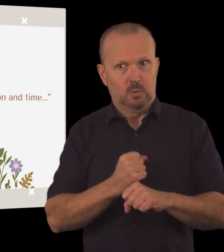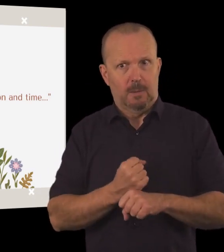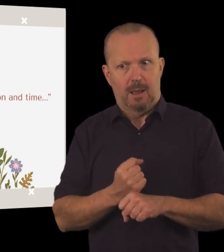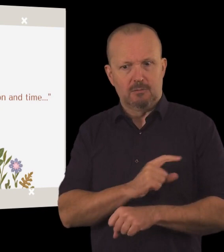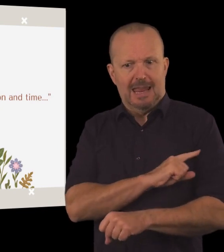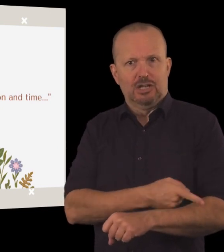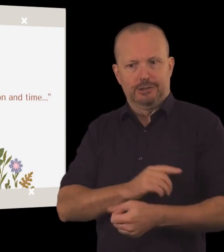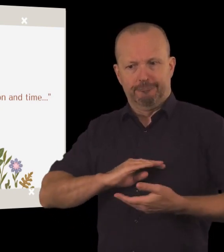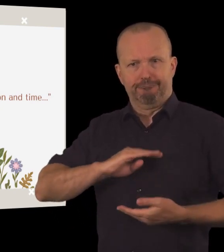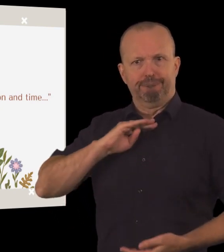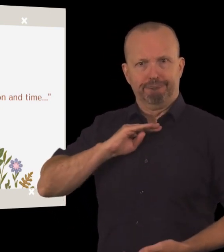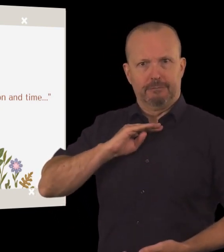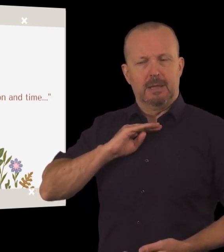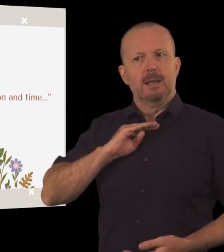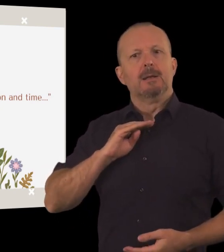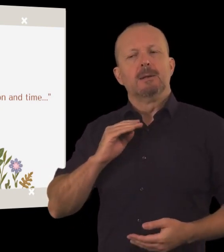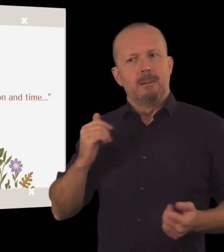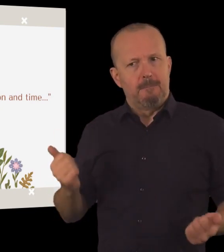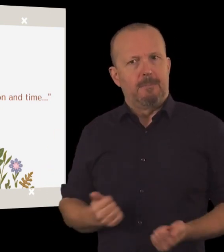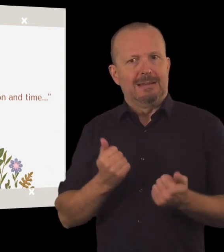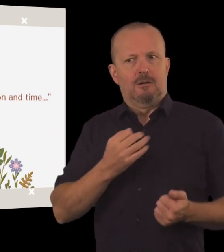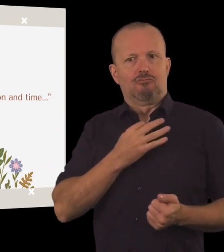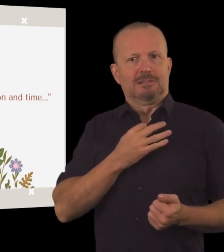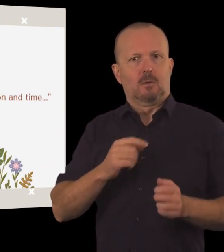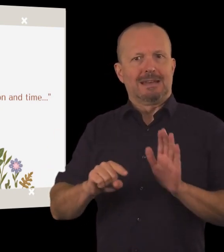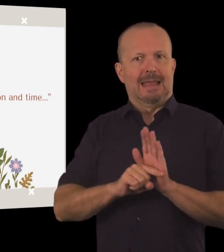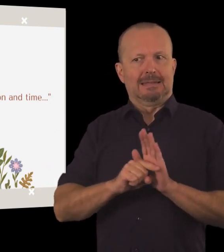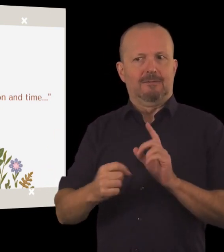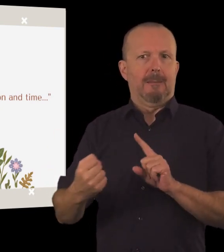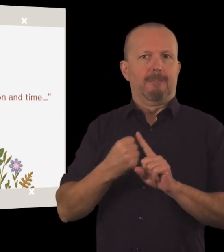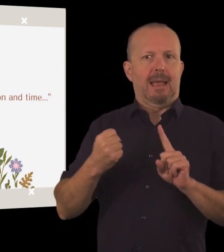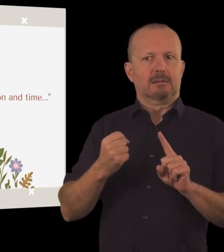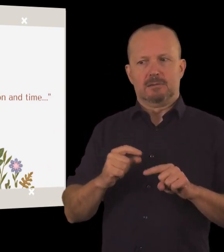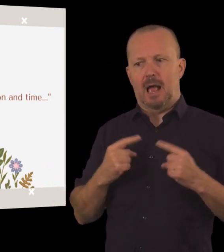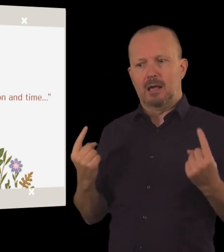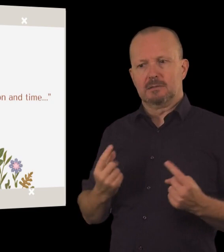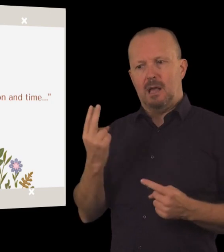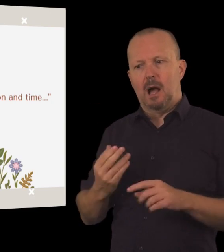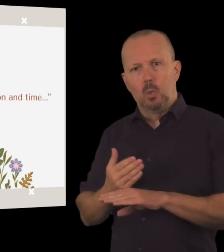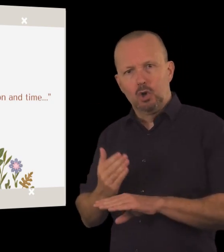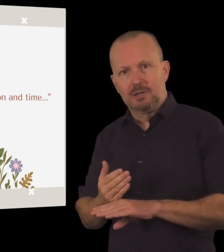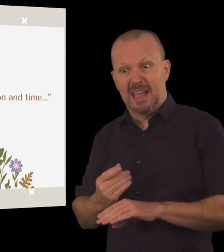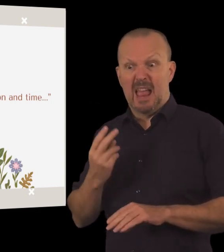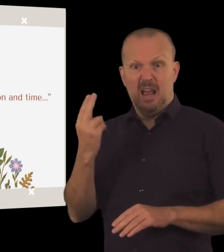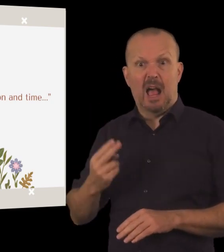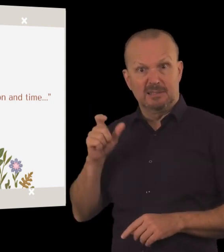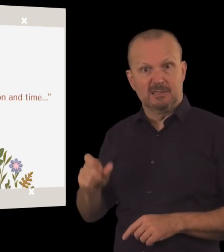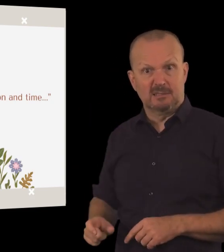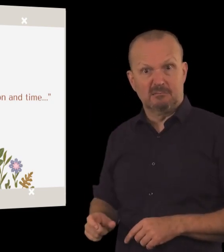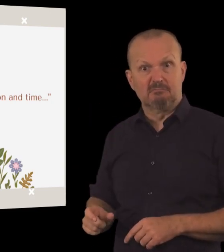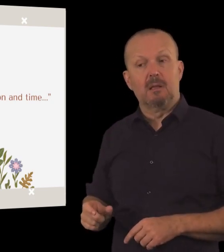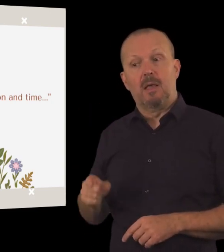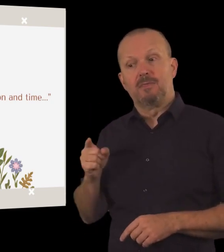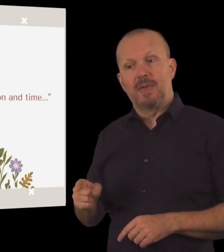the capacity to work to the best of our abilities. We don't want our wells to be empty. As a team and as